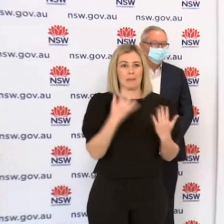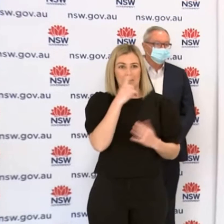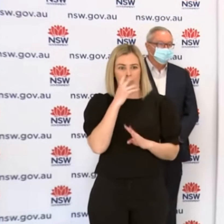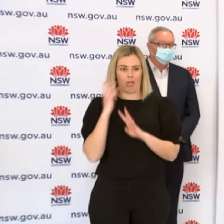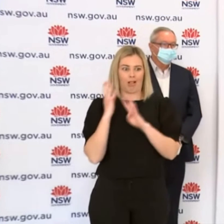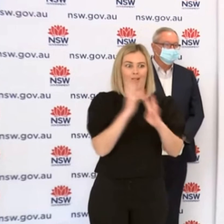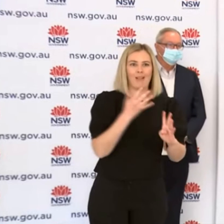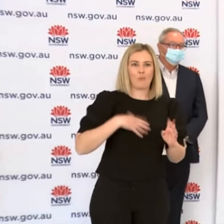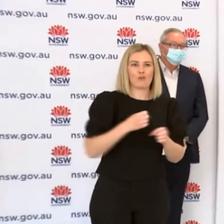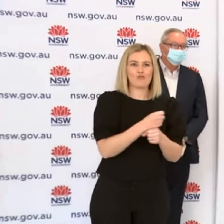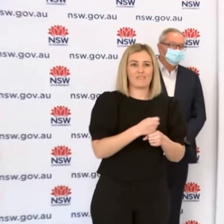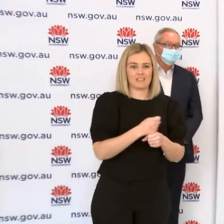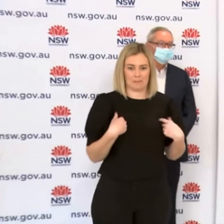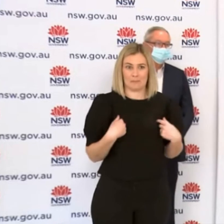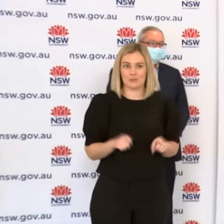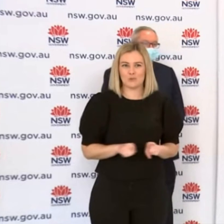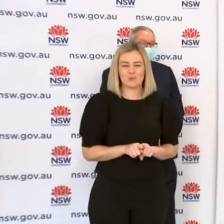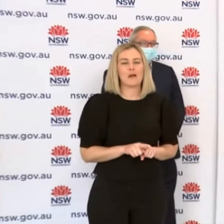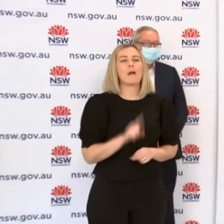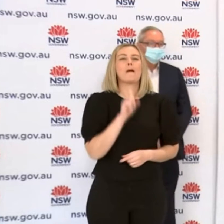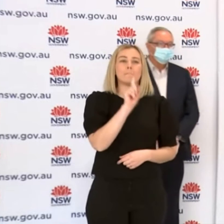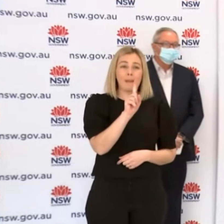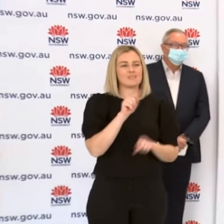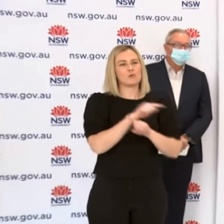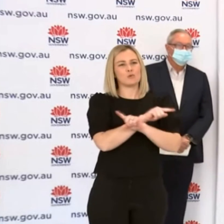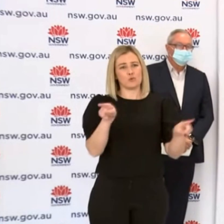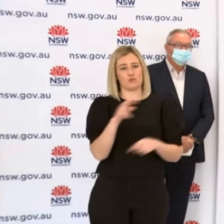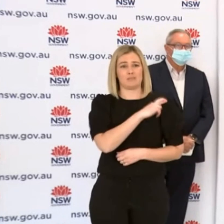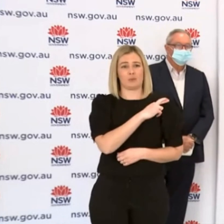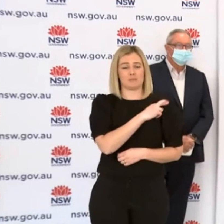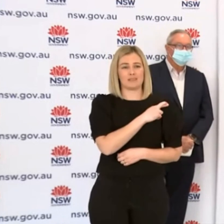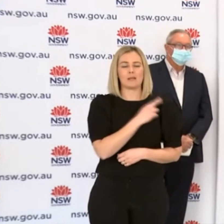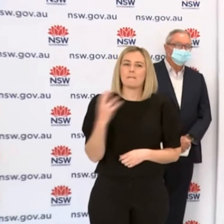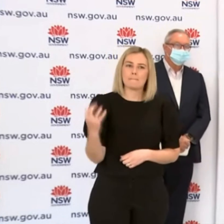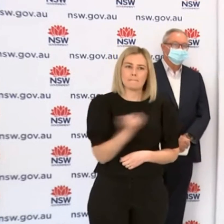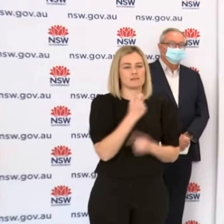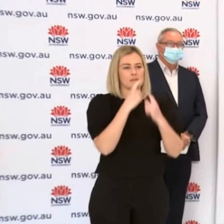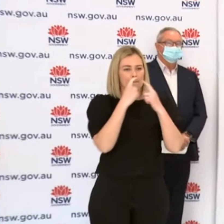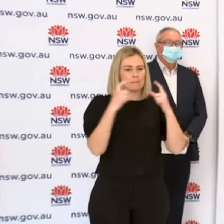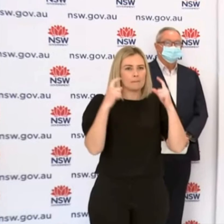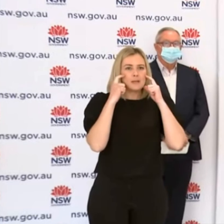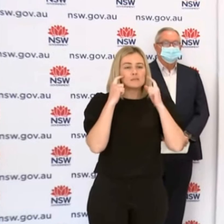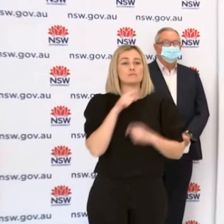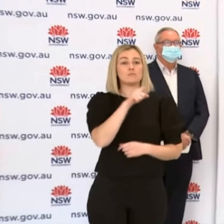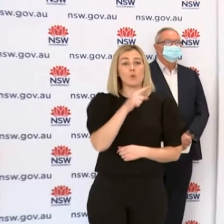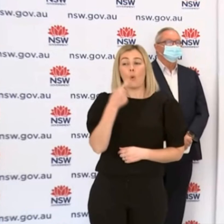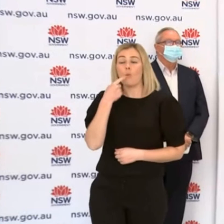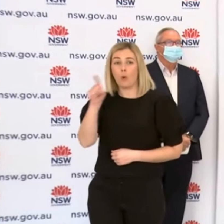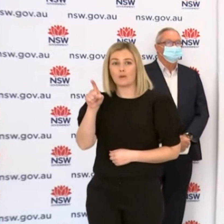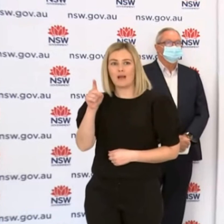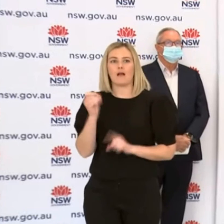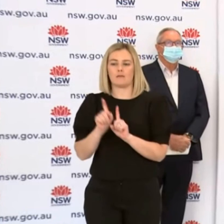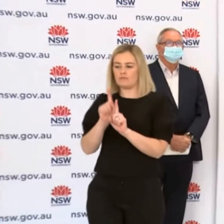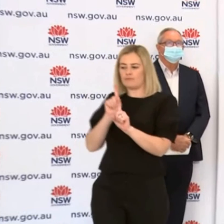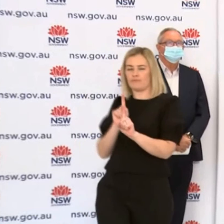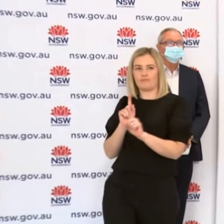me included, but there's a personal responsibility to wear a mask, to make your order, to move back away, to get